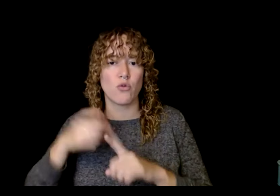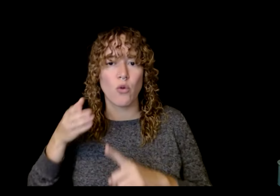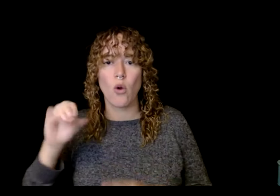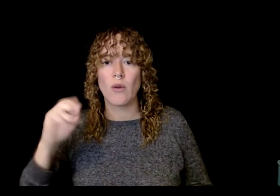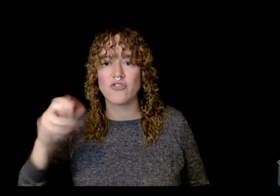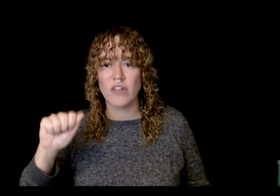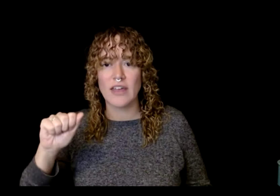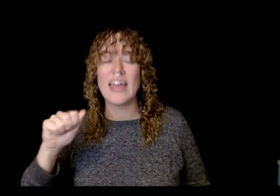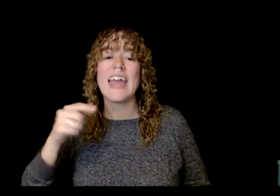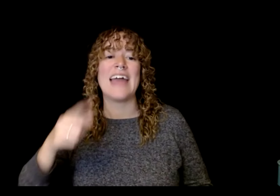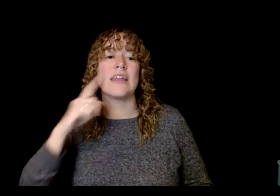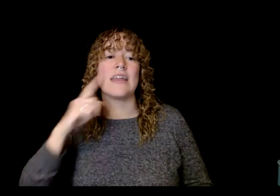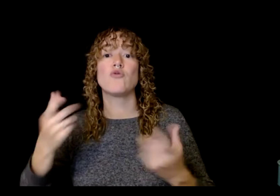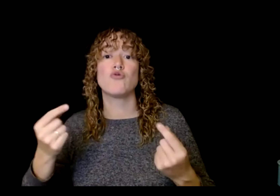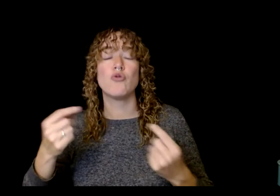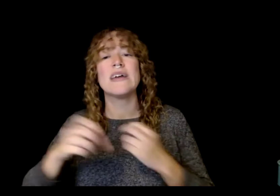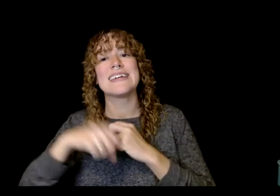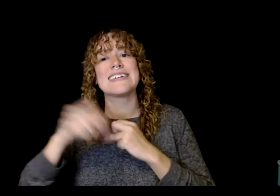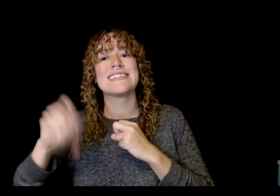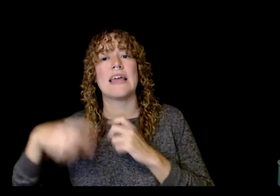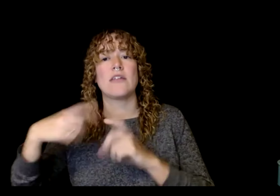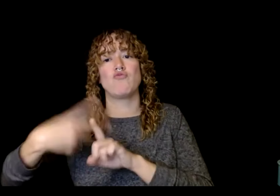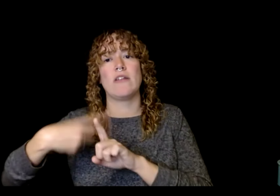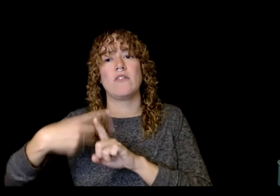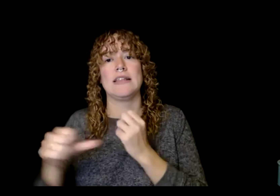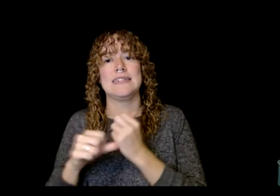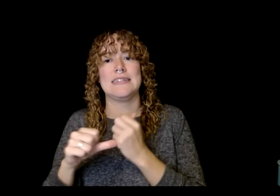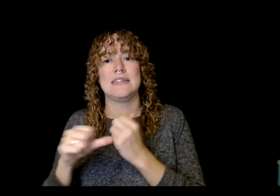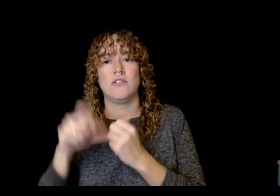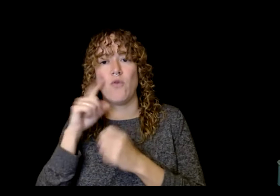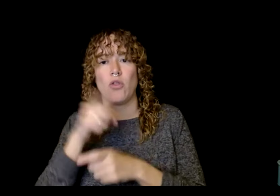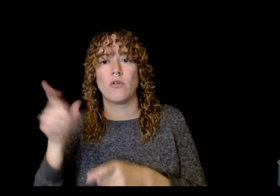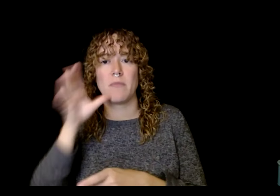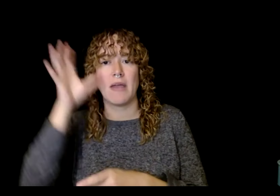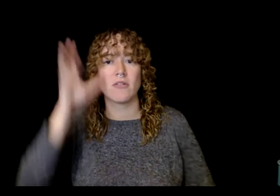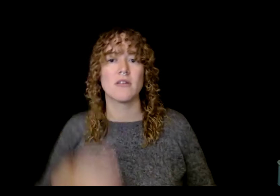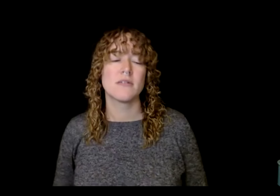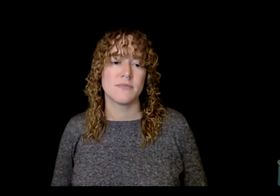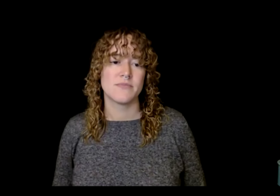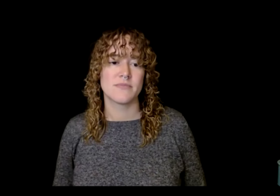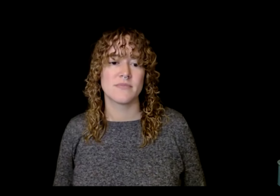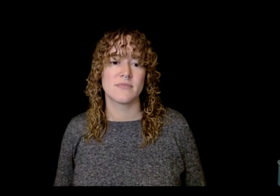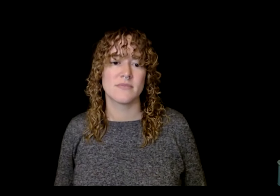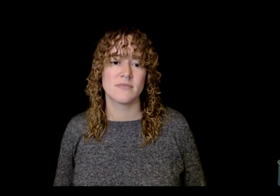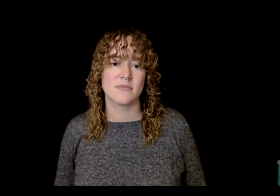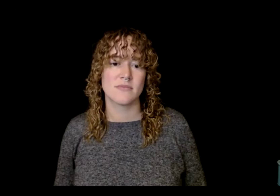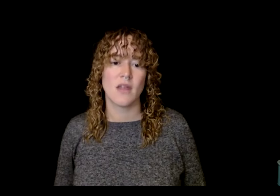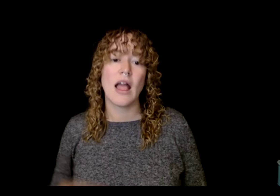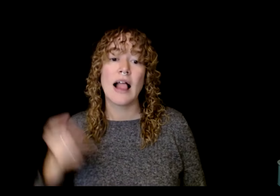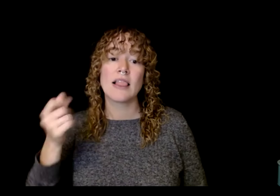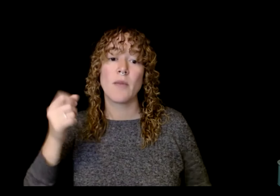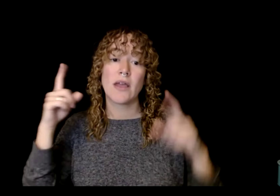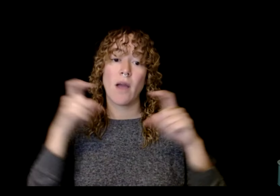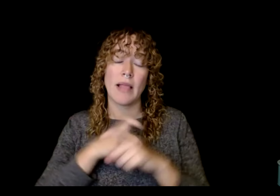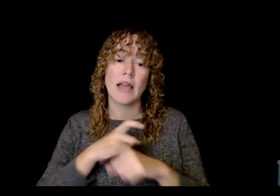extend rental assistance. So a bit complex, because what we're trying to do is to